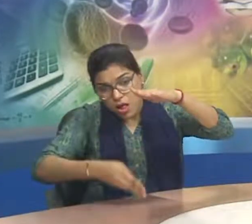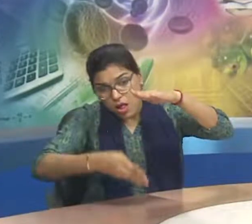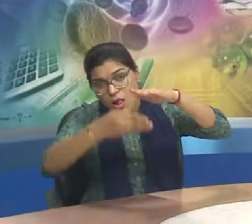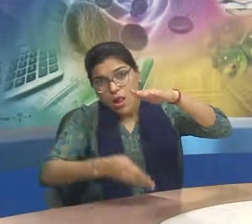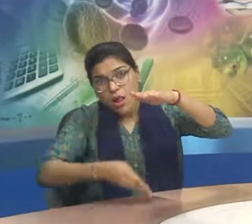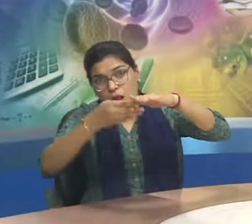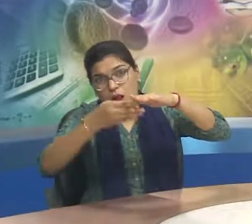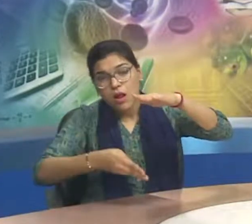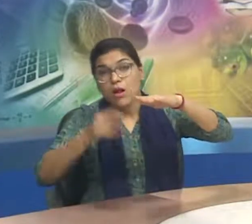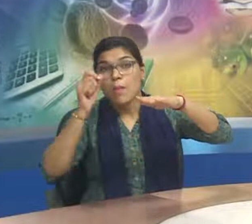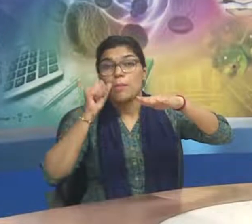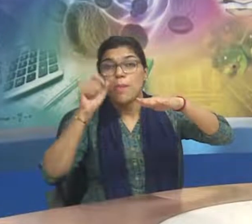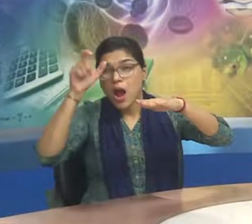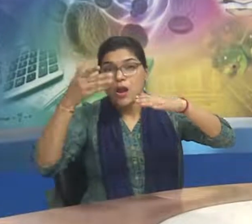the fossil fuel.